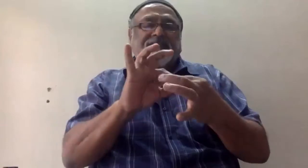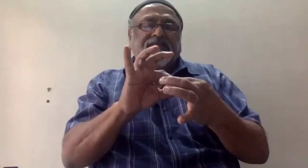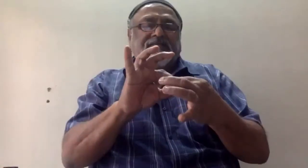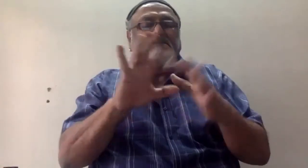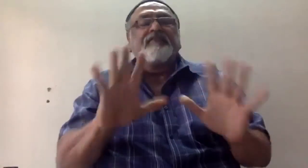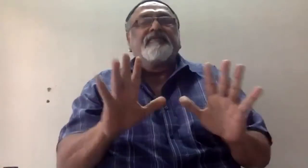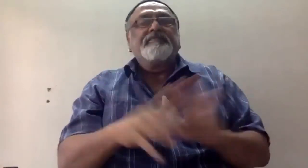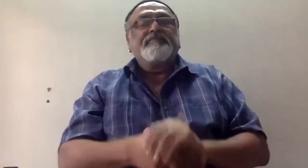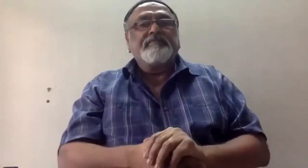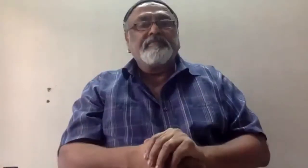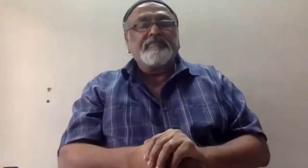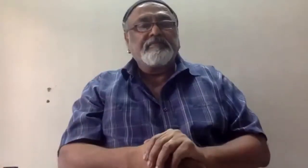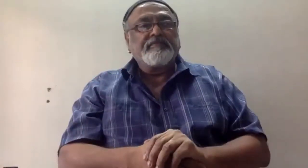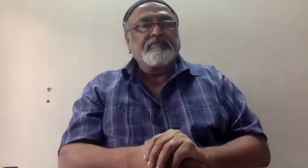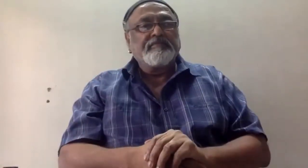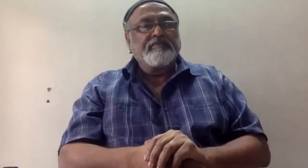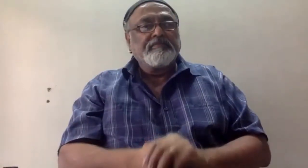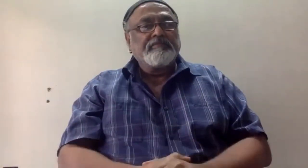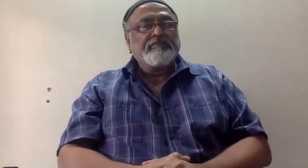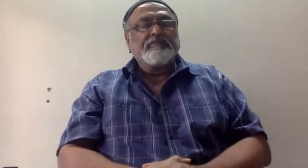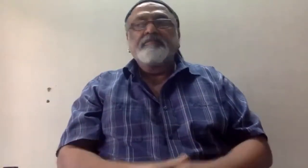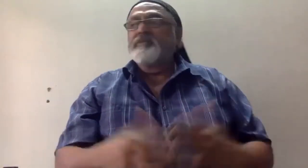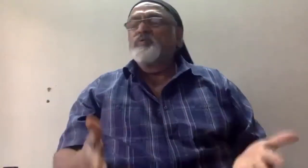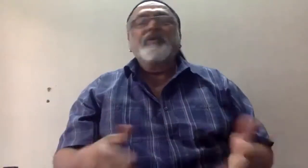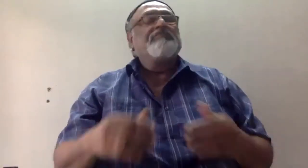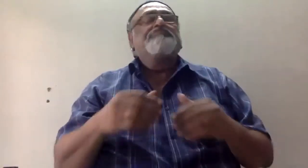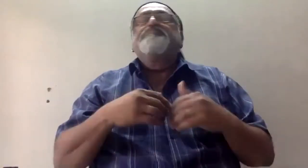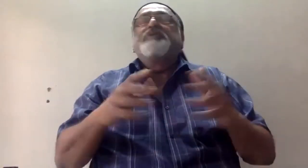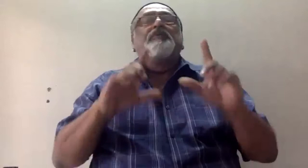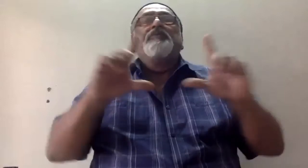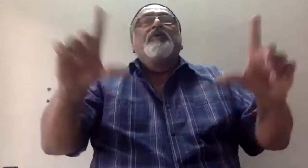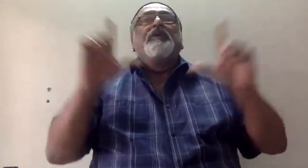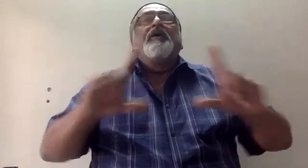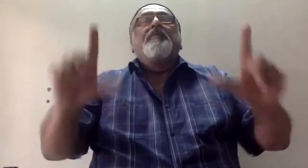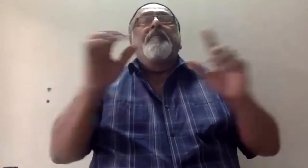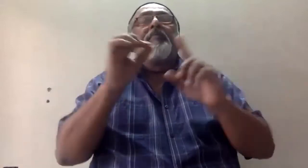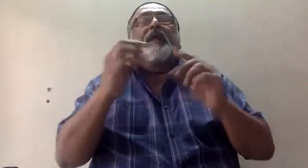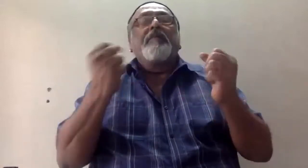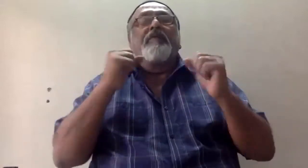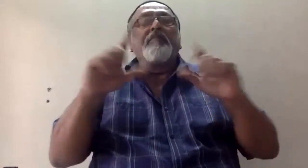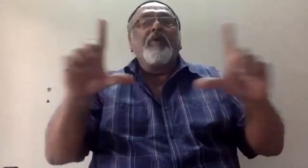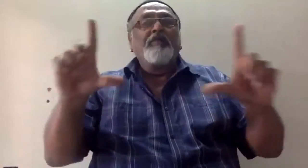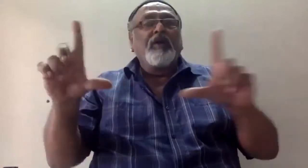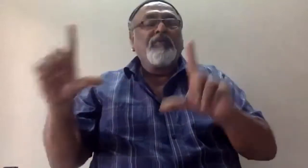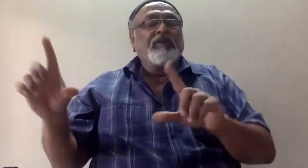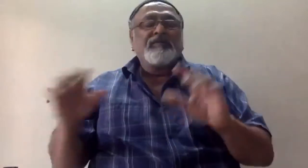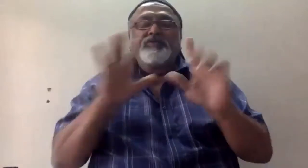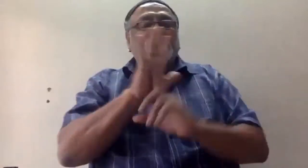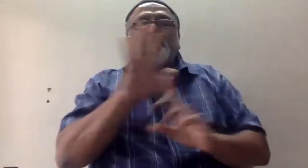So today I'm not going to be showing any presentation. I'm just going to be talking, and I'll be talking slow as I'm aware Mr. Rao